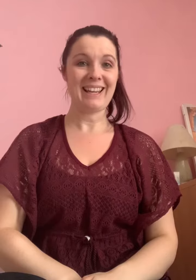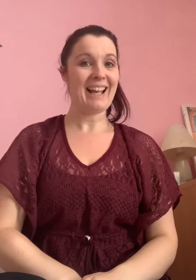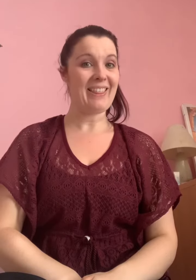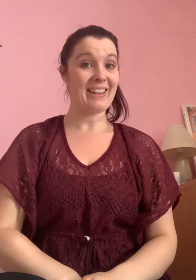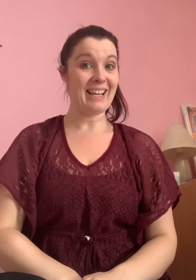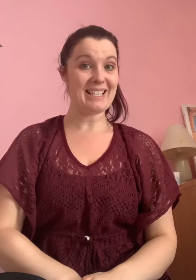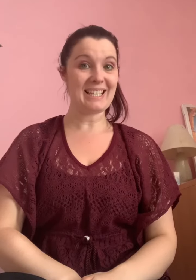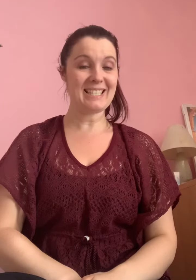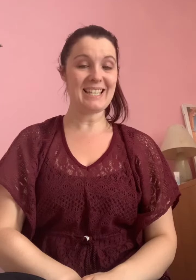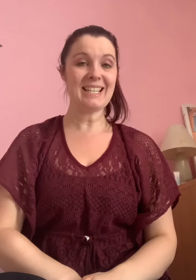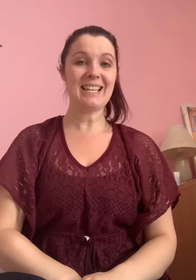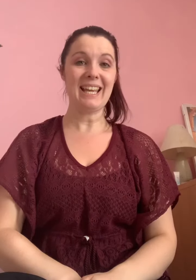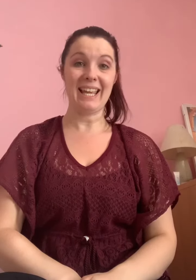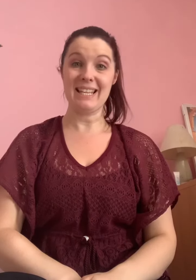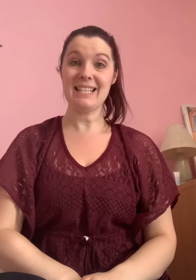And the next letter is K.